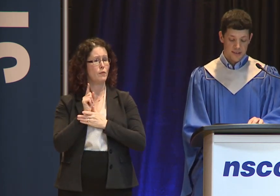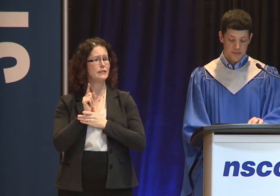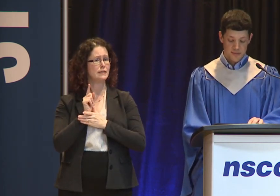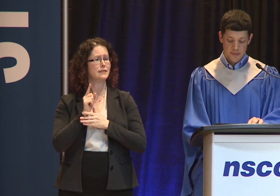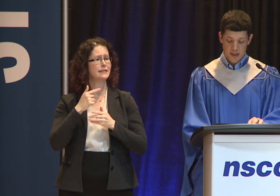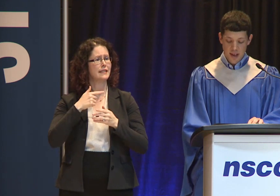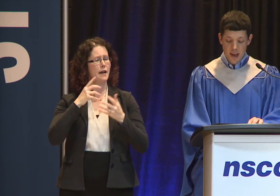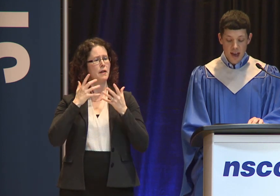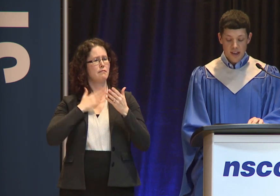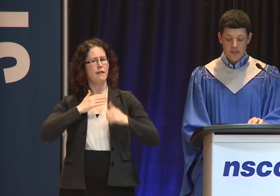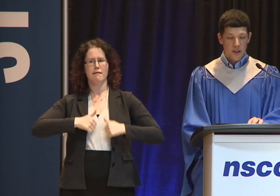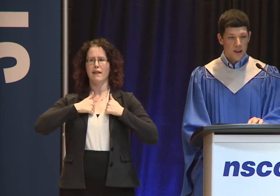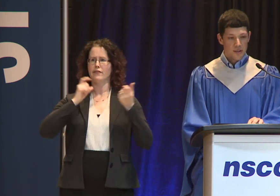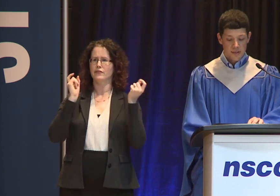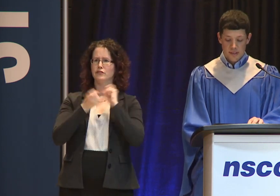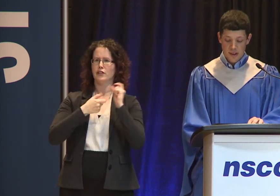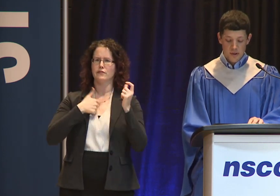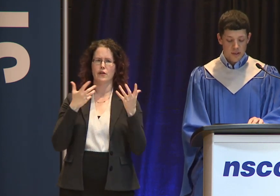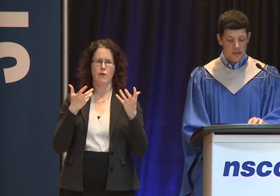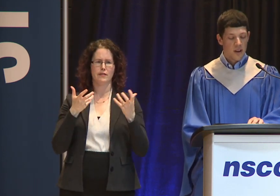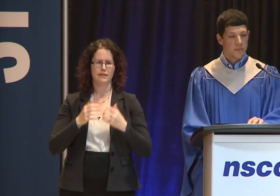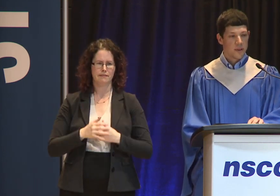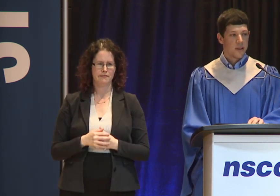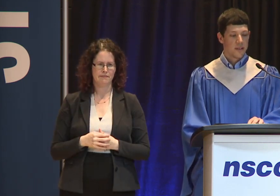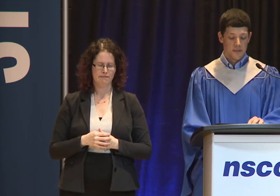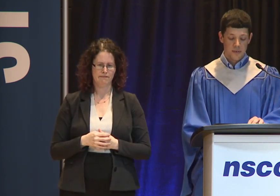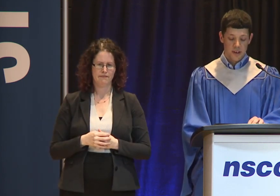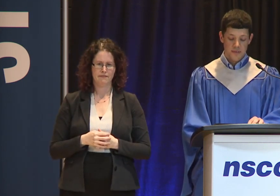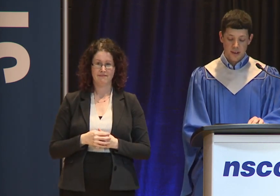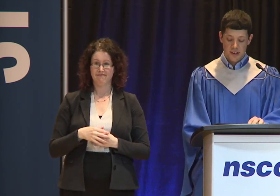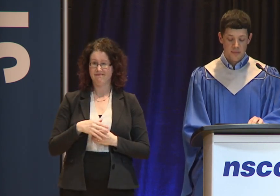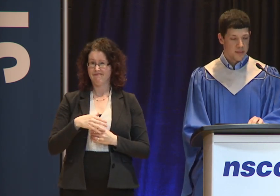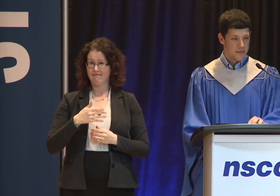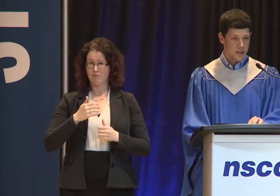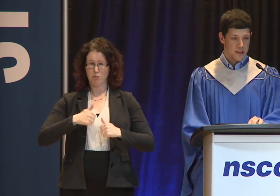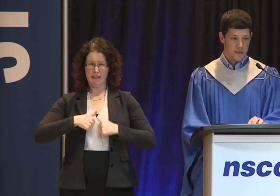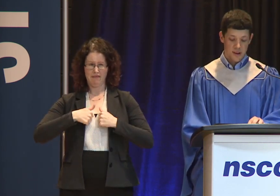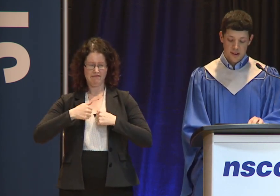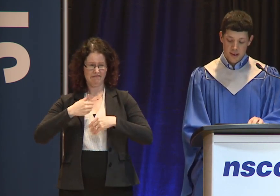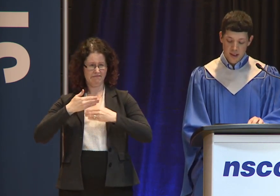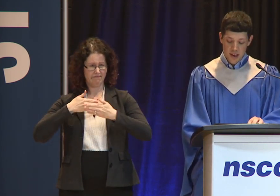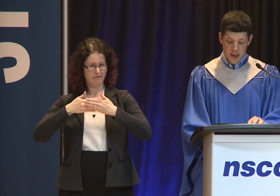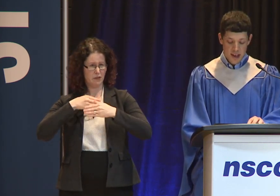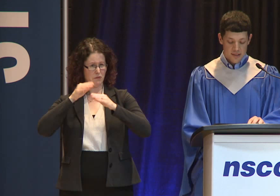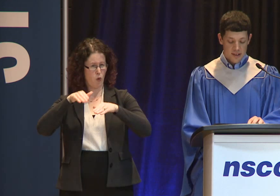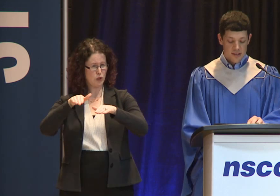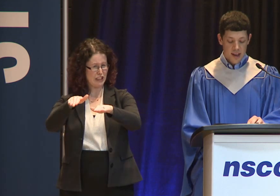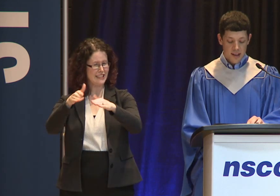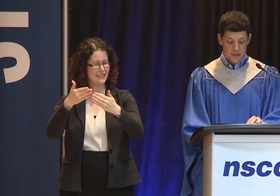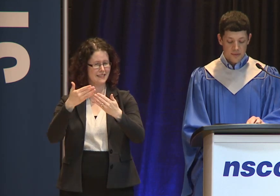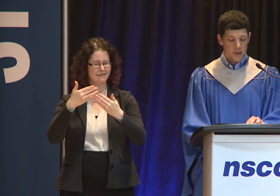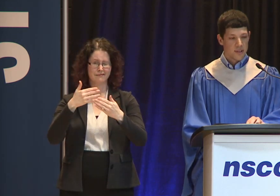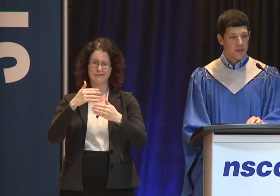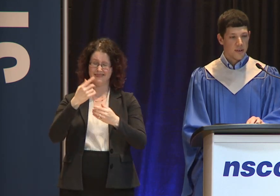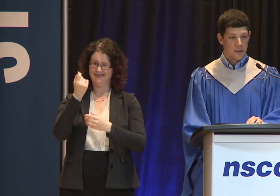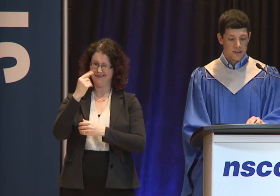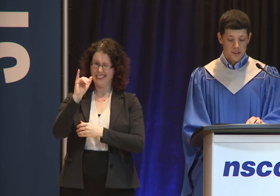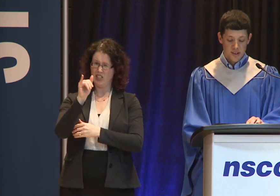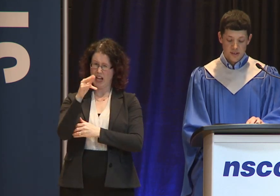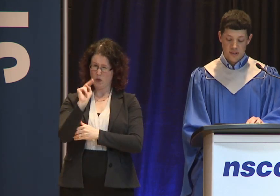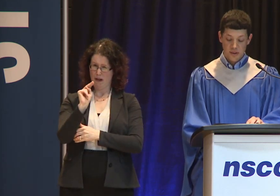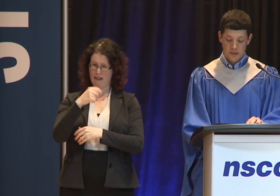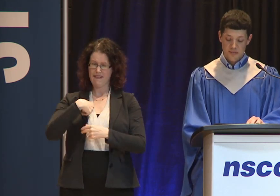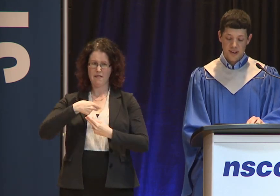my life. As you know, the ocean is not particularly forgiving in the month of January. And as I sat in the freezing